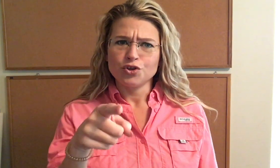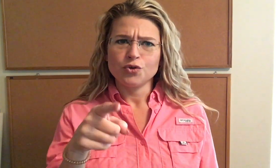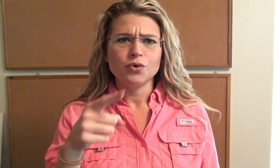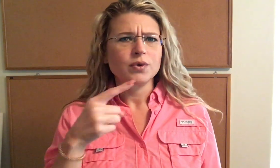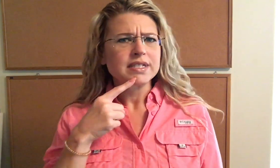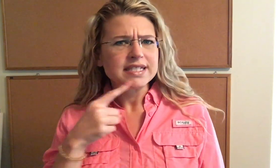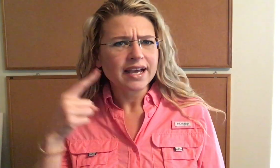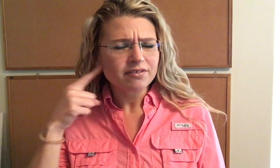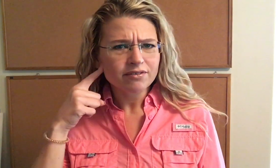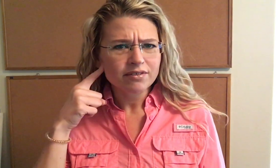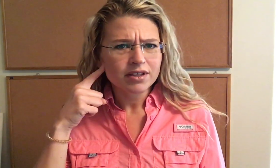Deaf?